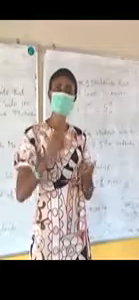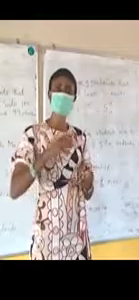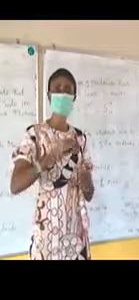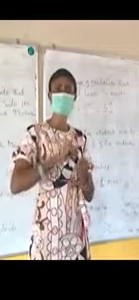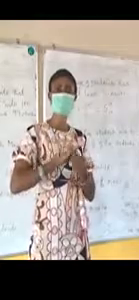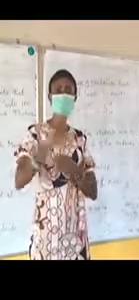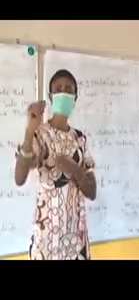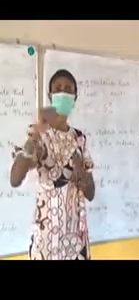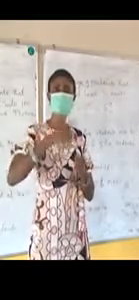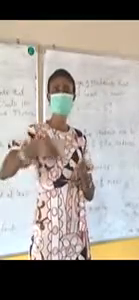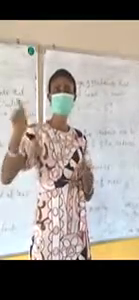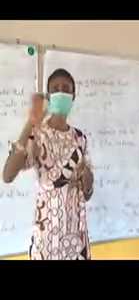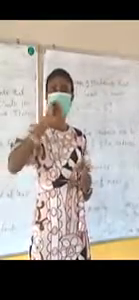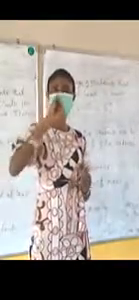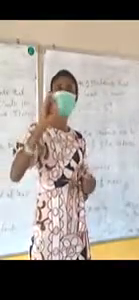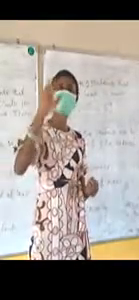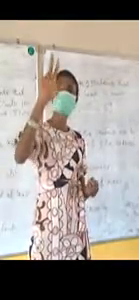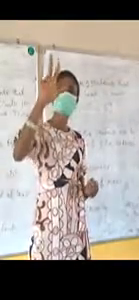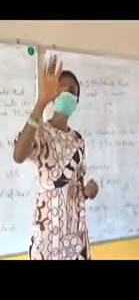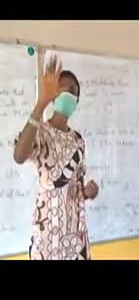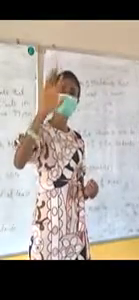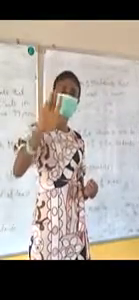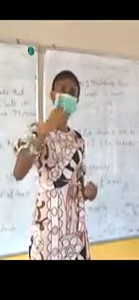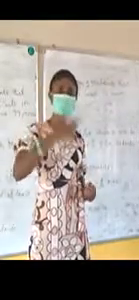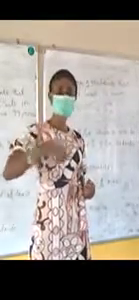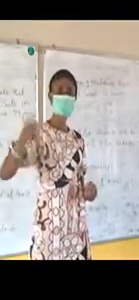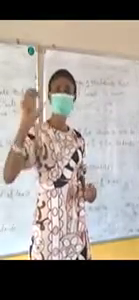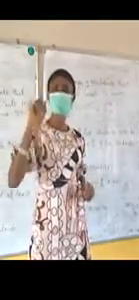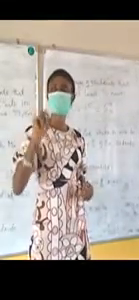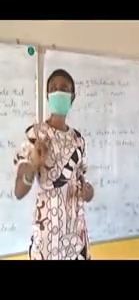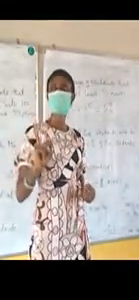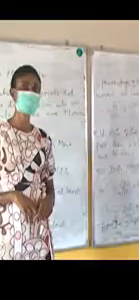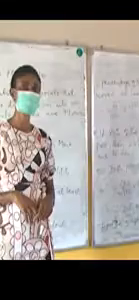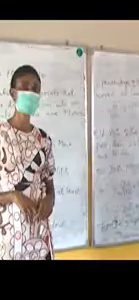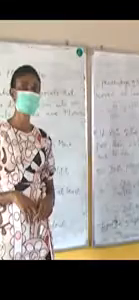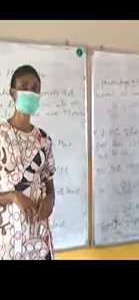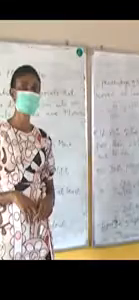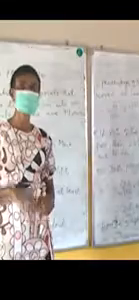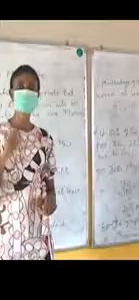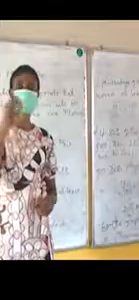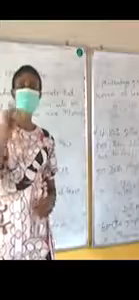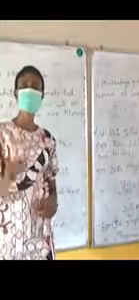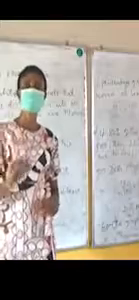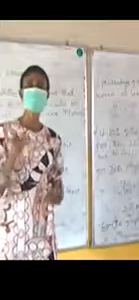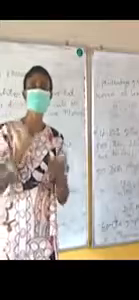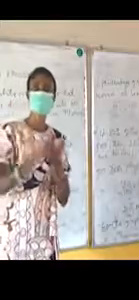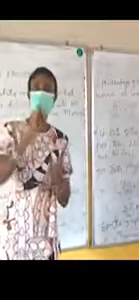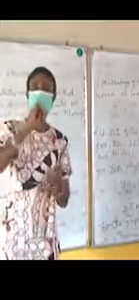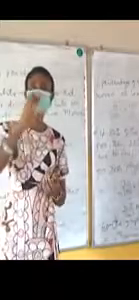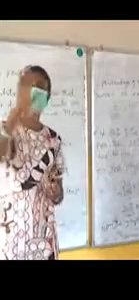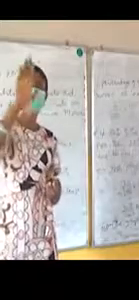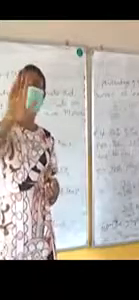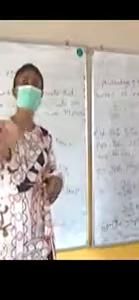have here, is 35 marks, 35%. So that is your